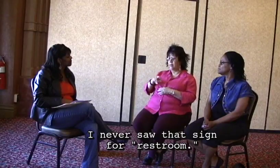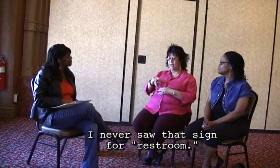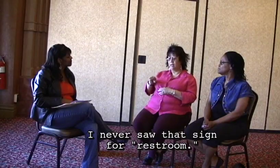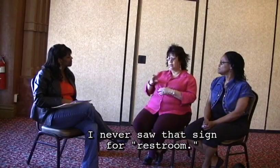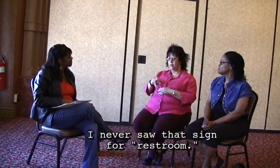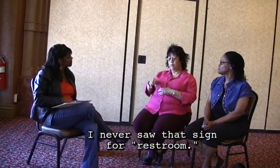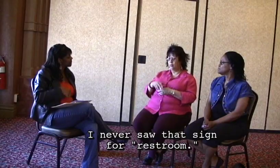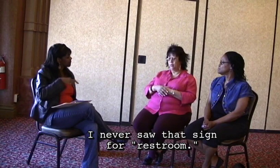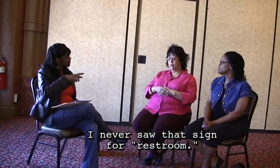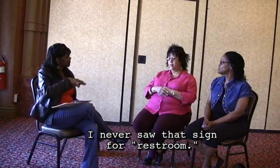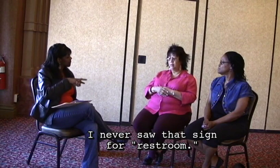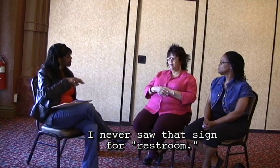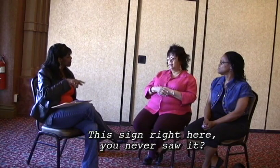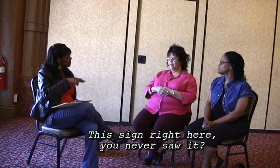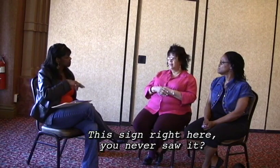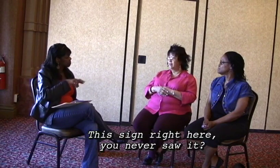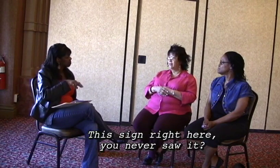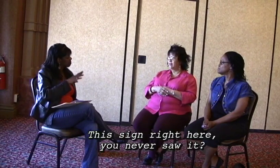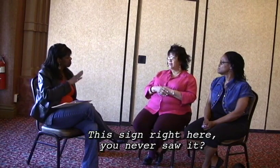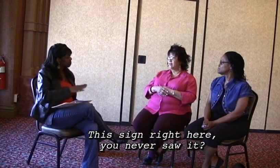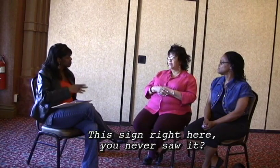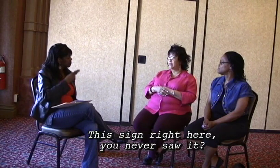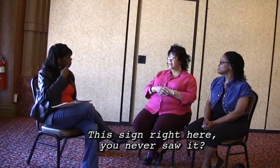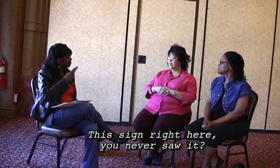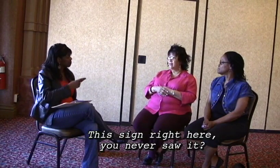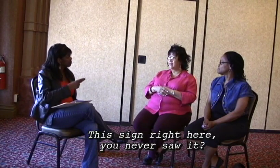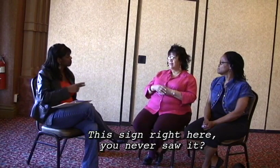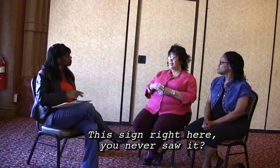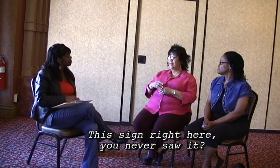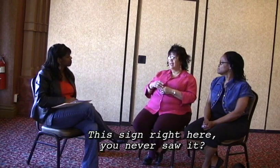sign for restroom. This sign right here, you never saw it?